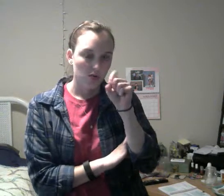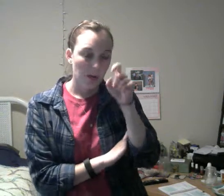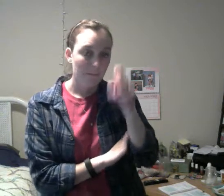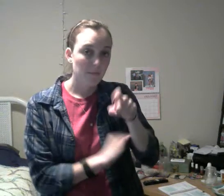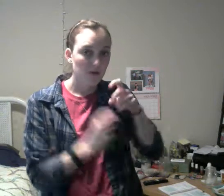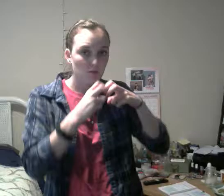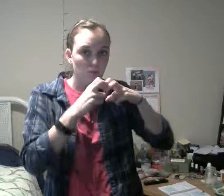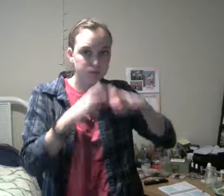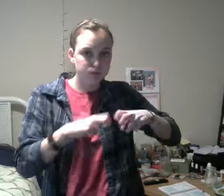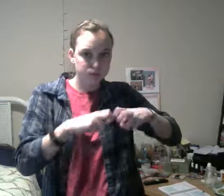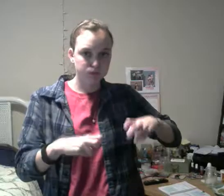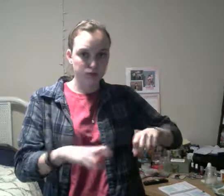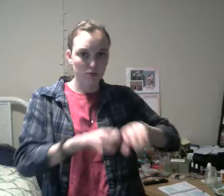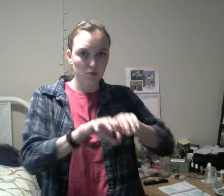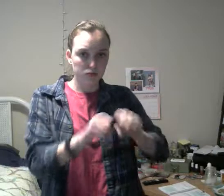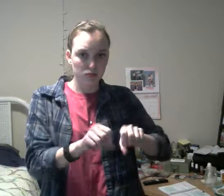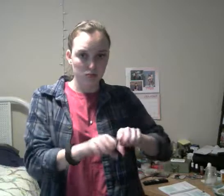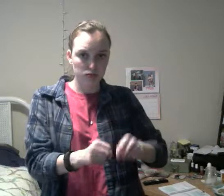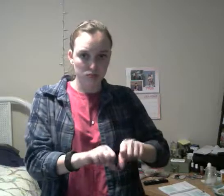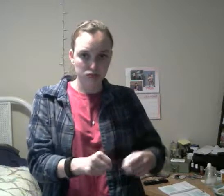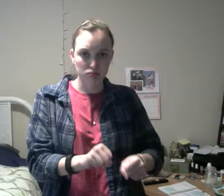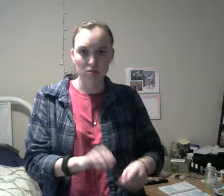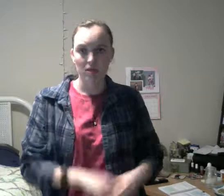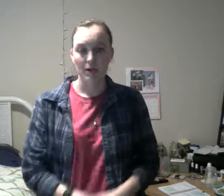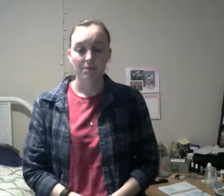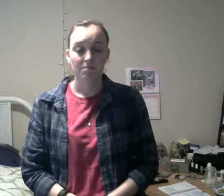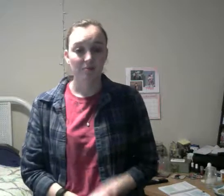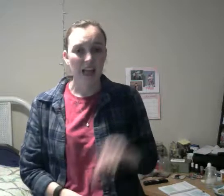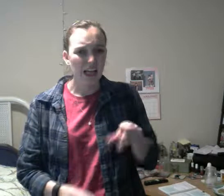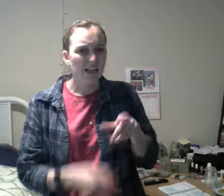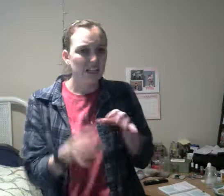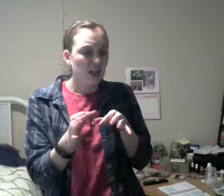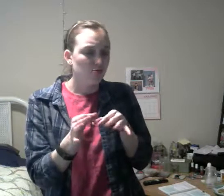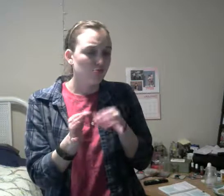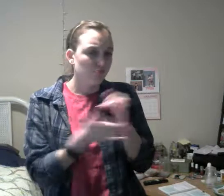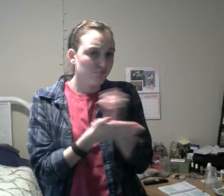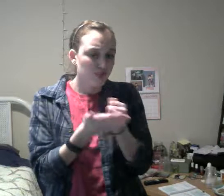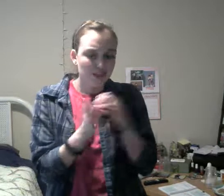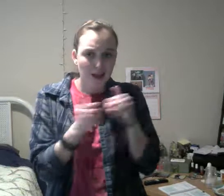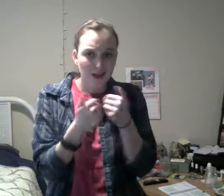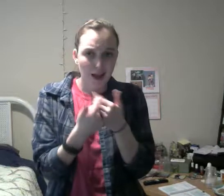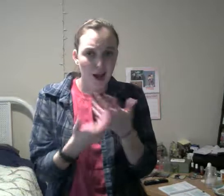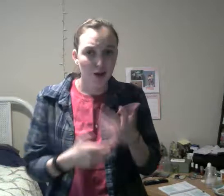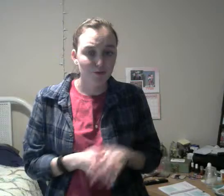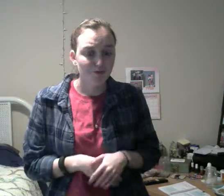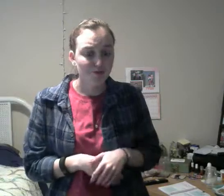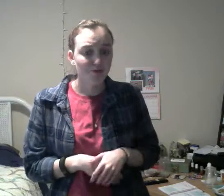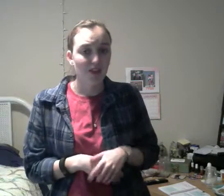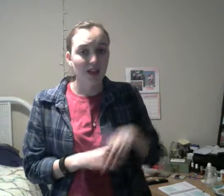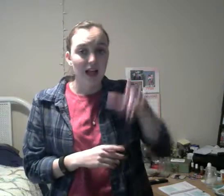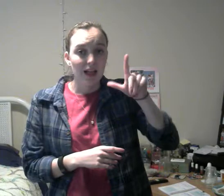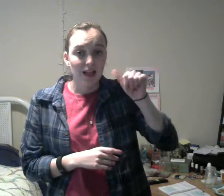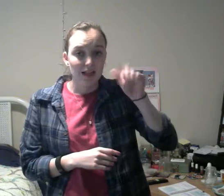in bacteria. And so the way they're designed is pretty neat. What happens is, if lactose arrives, lactose will actually bind